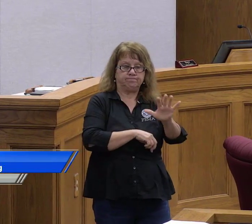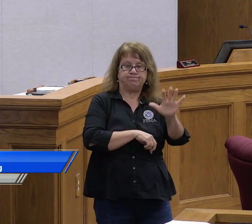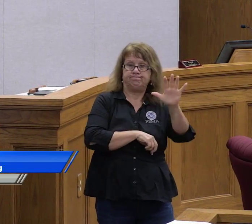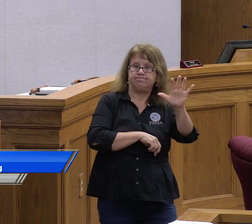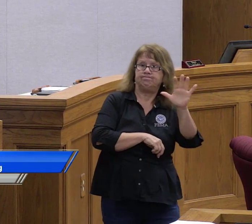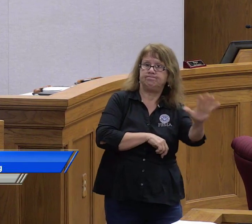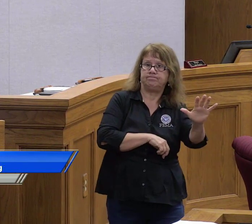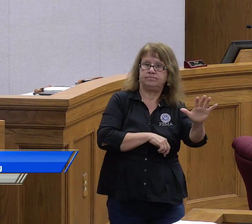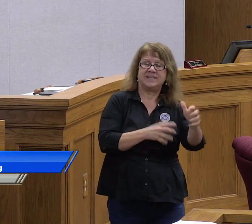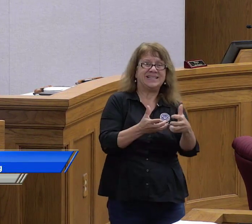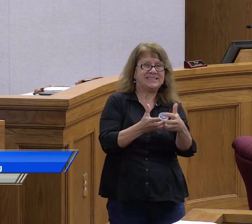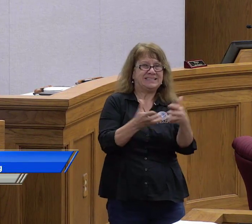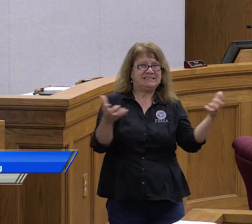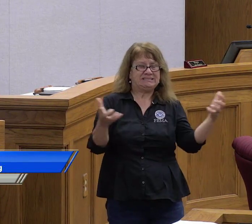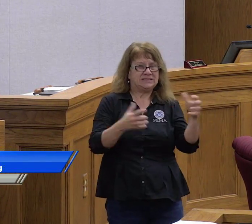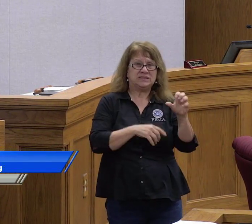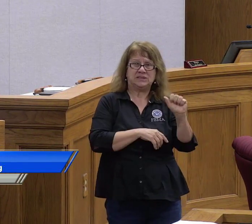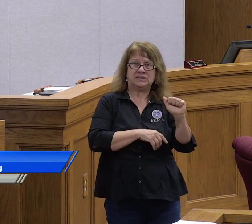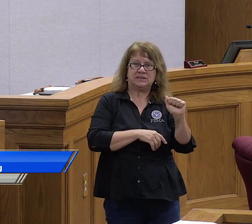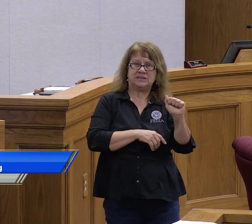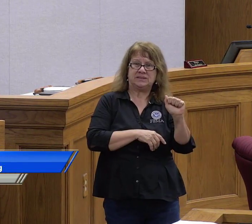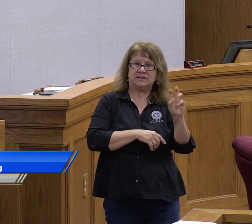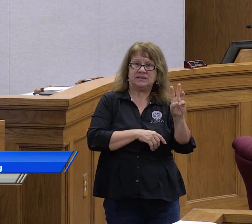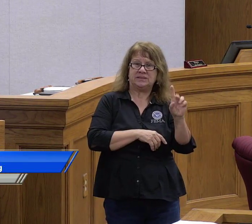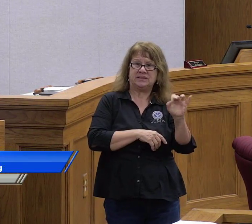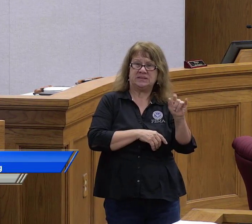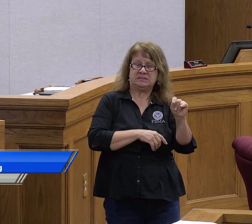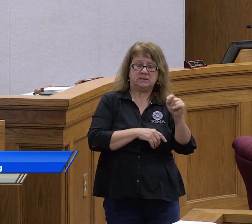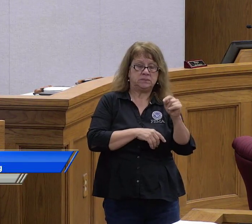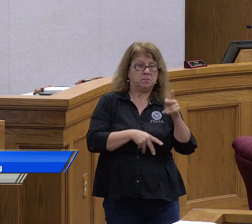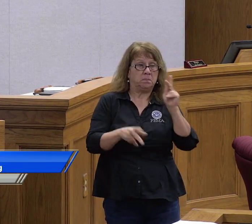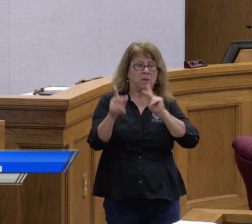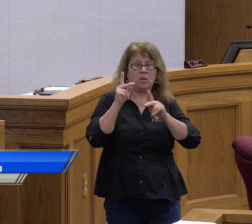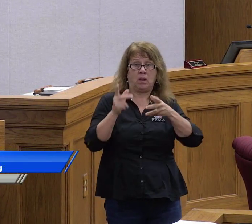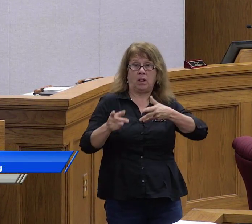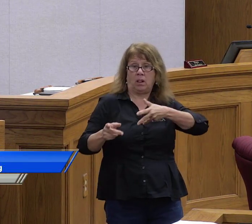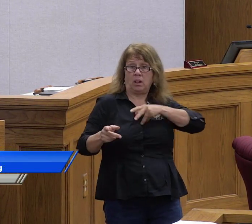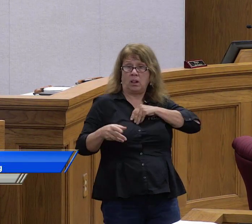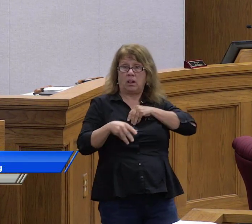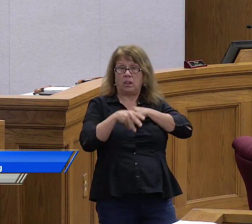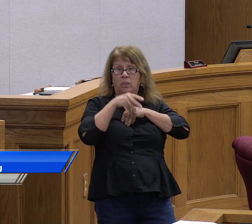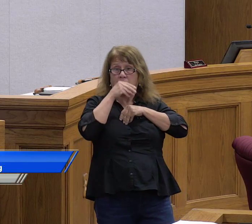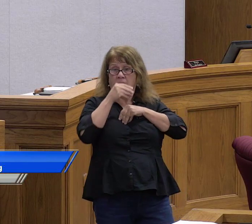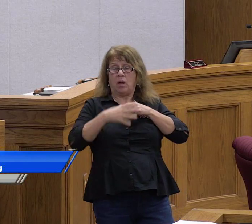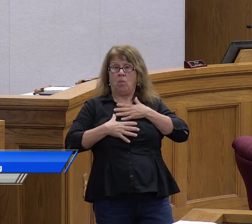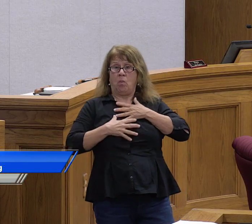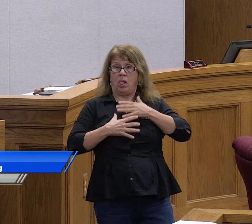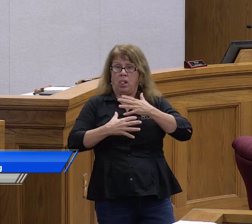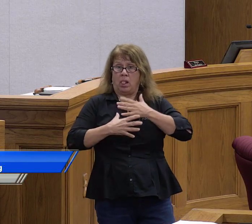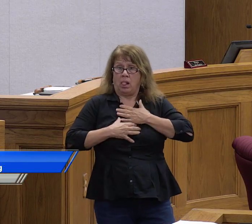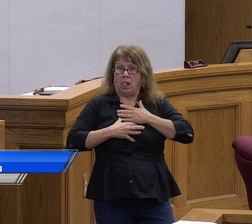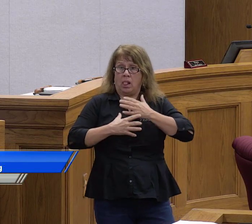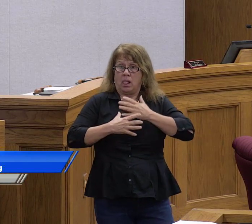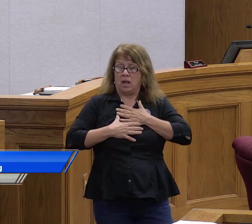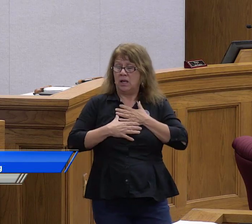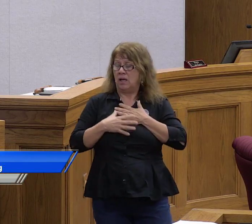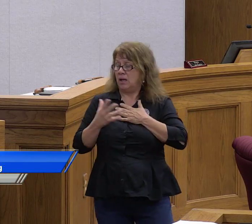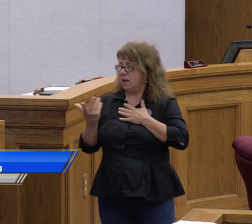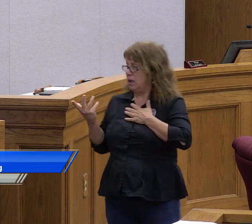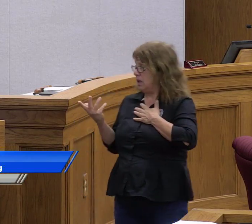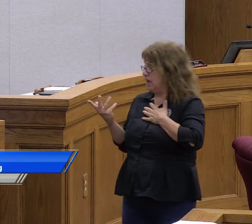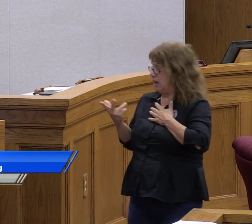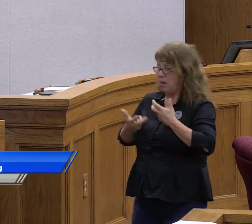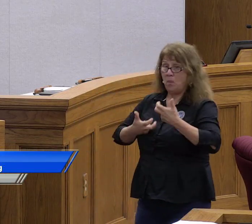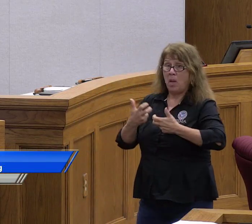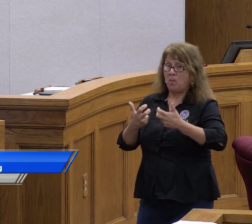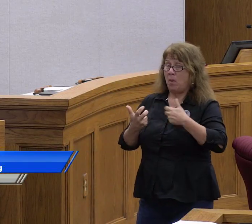on everything and people are breathing it. I don't know if that's the only location where that's a problem. Just wanted, I promised